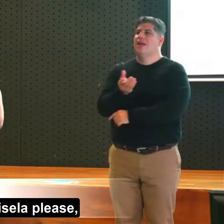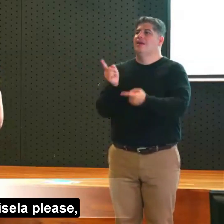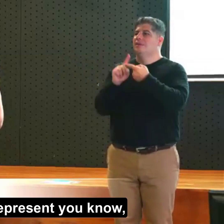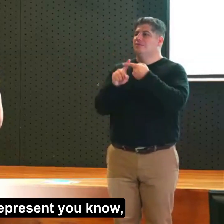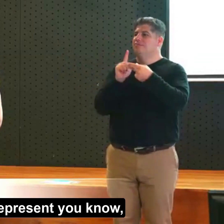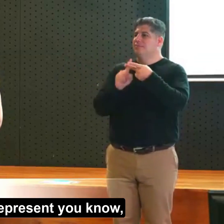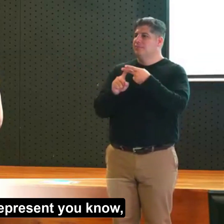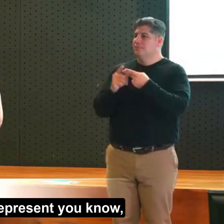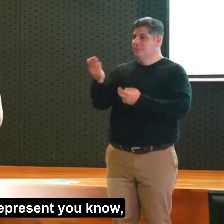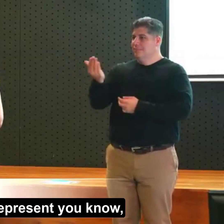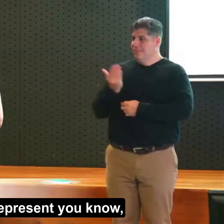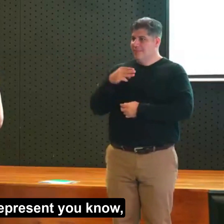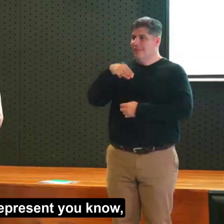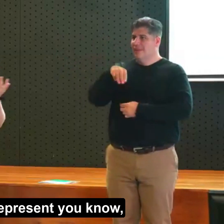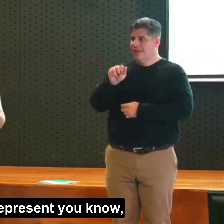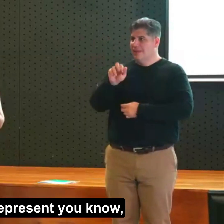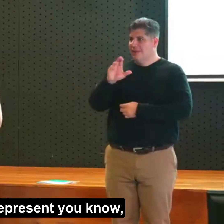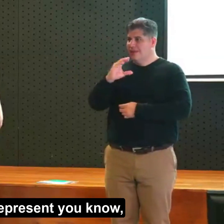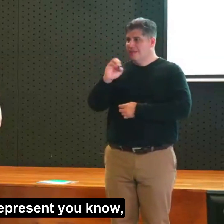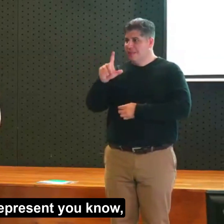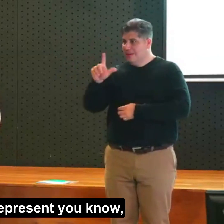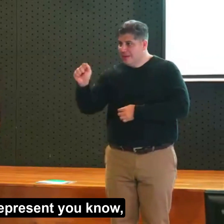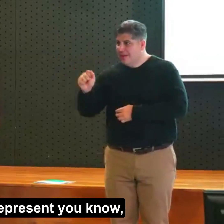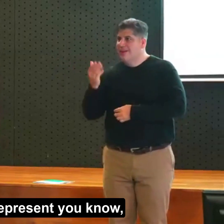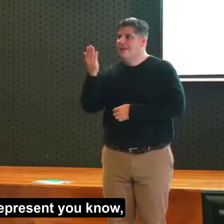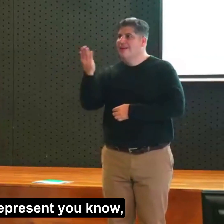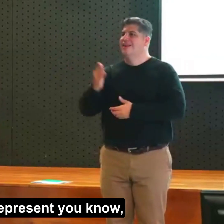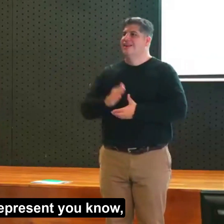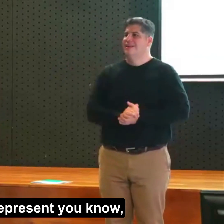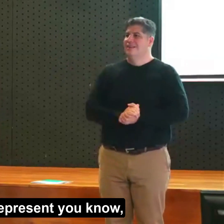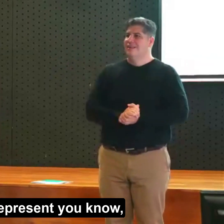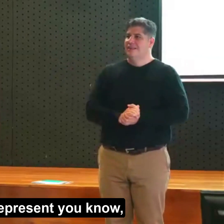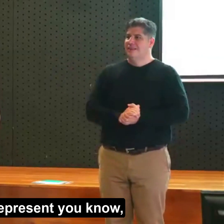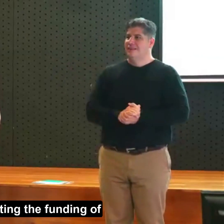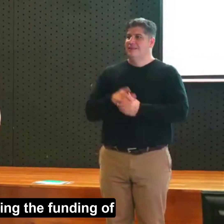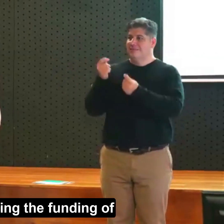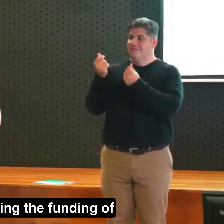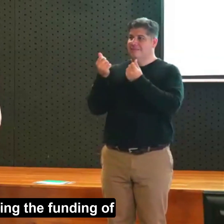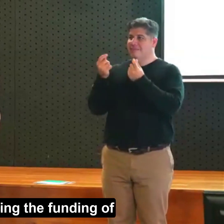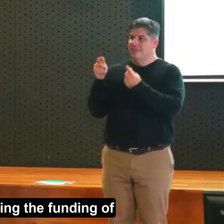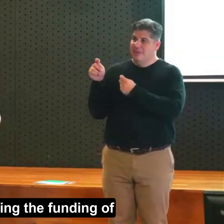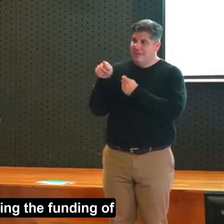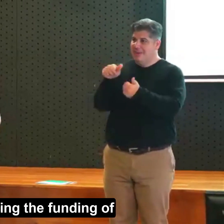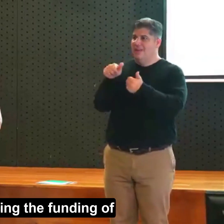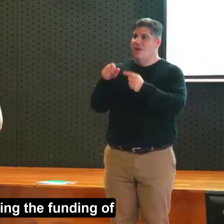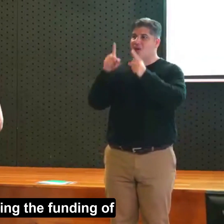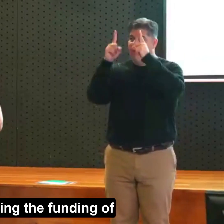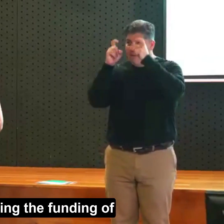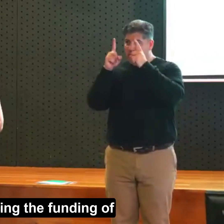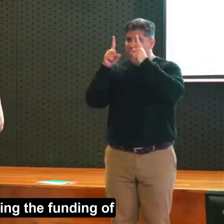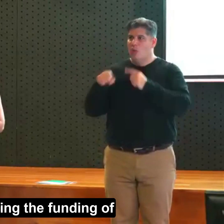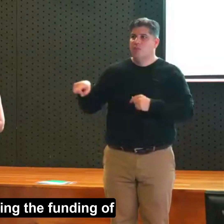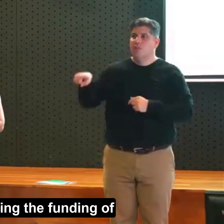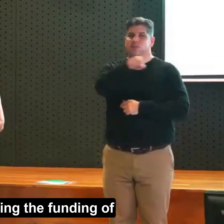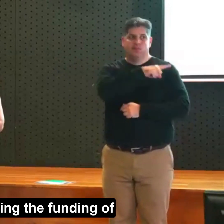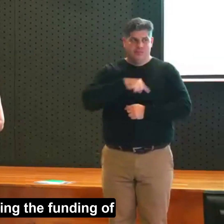Marcela, please. You are representing the